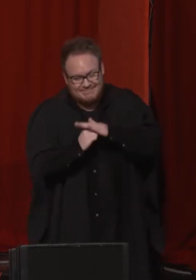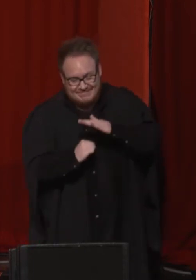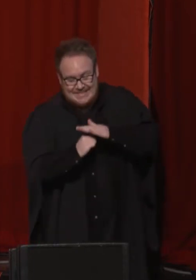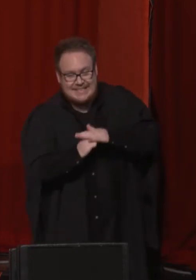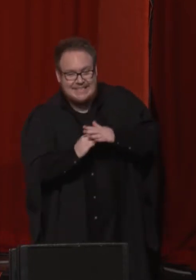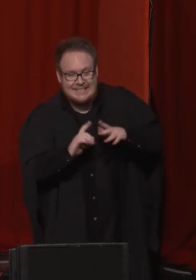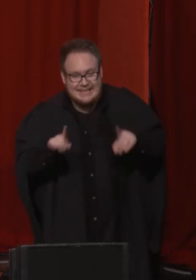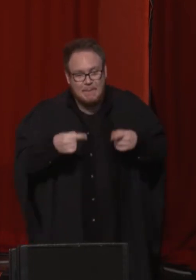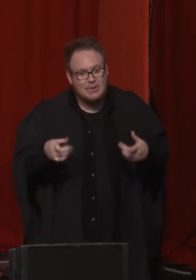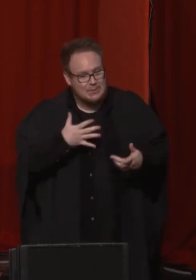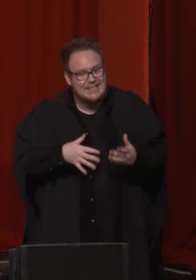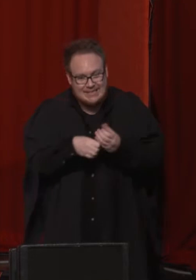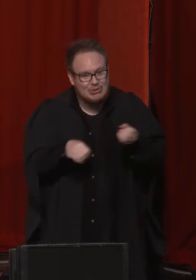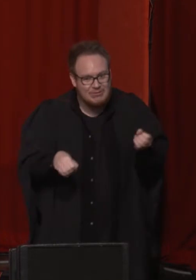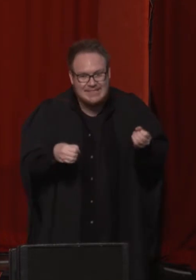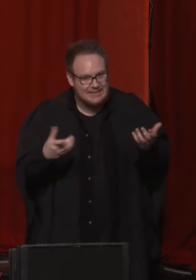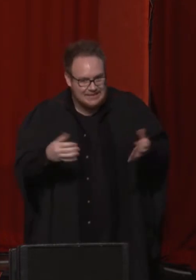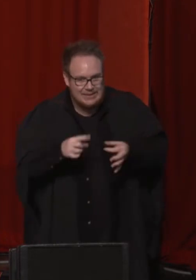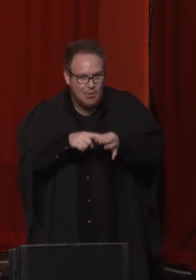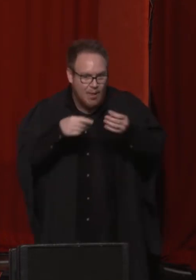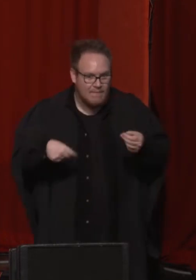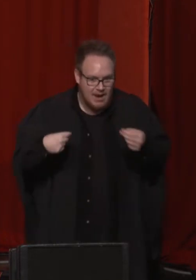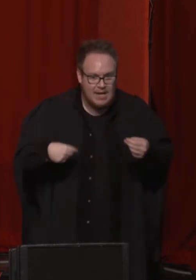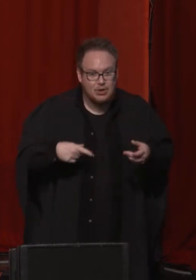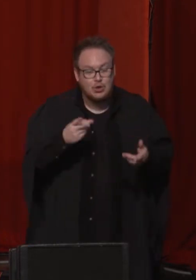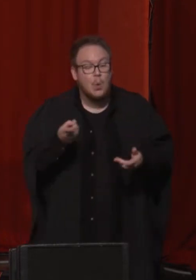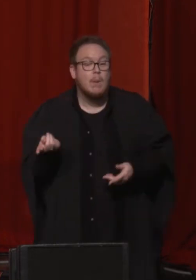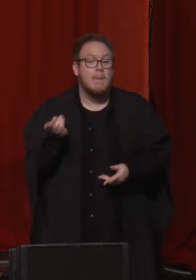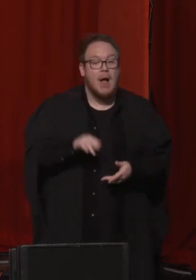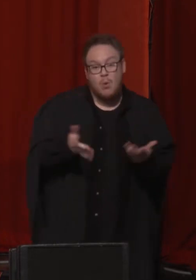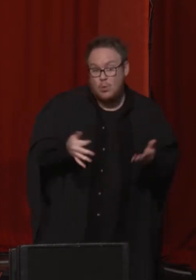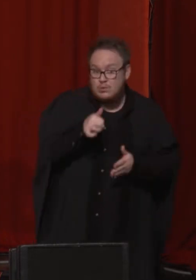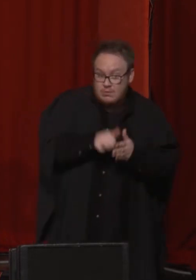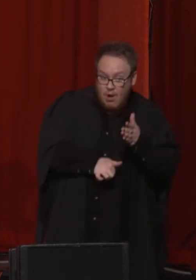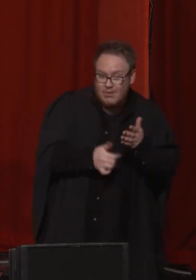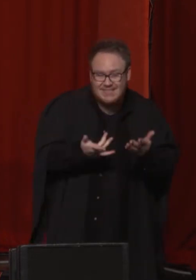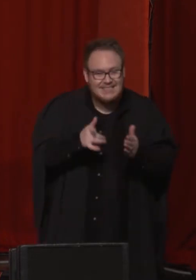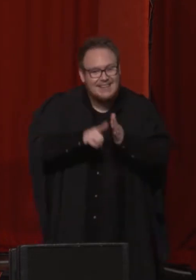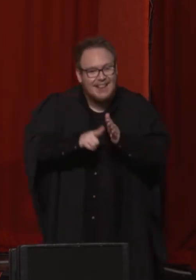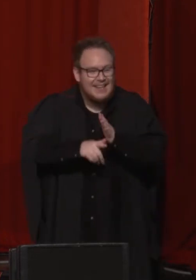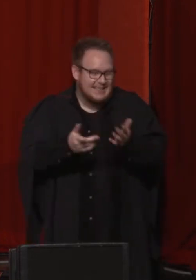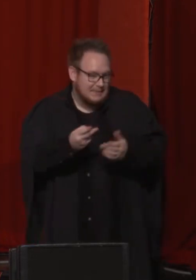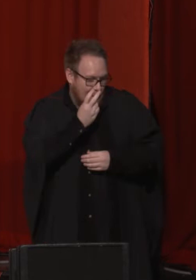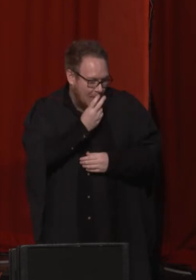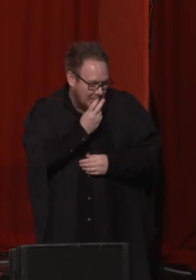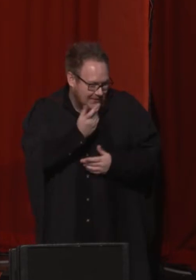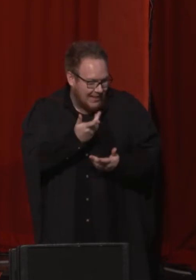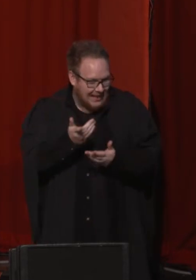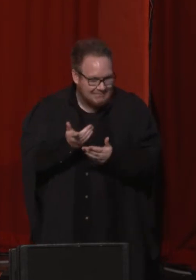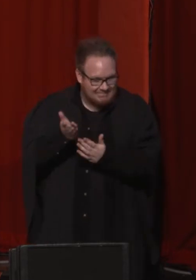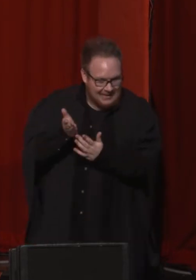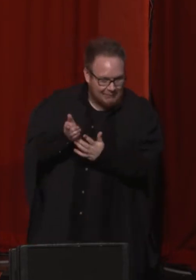qualification. Coming back to university, or beginning university, later in life than your average fresher was